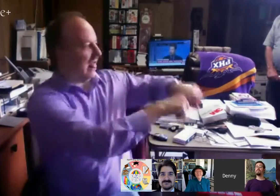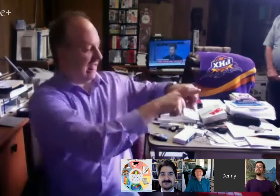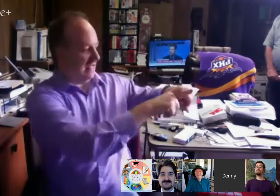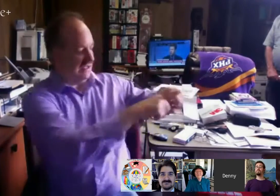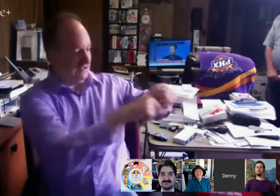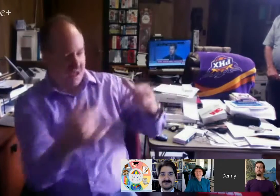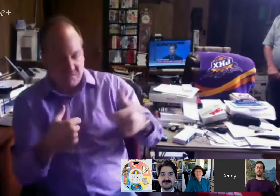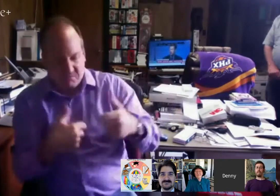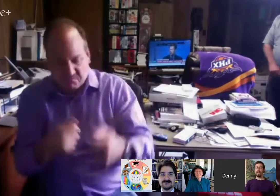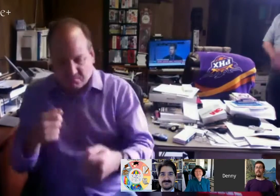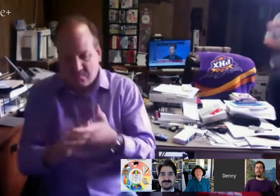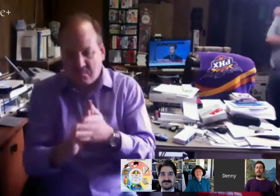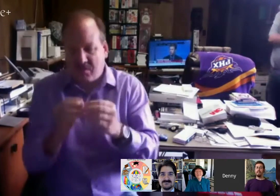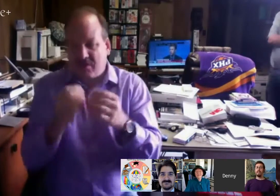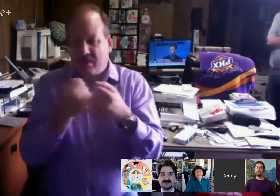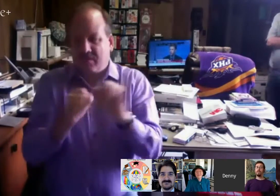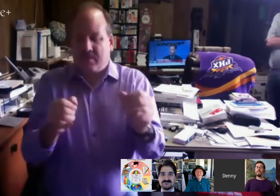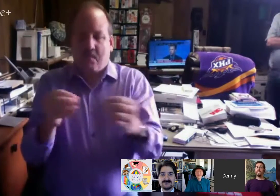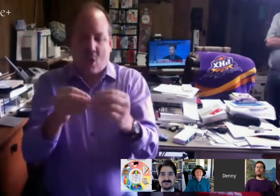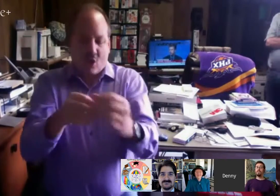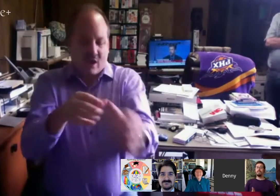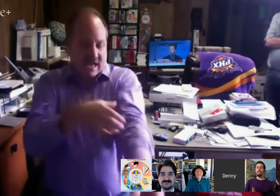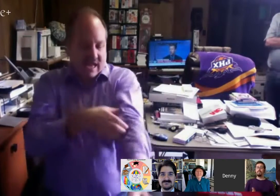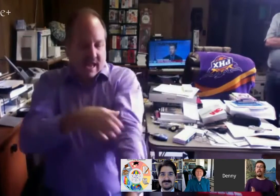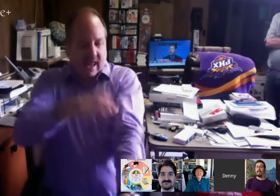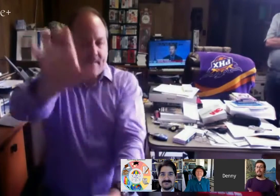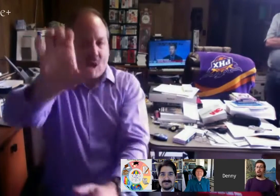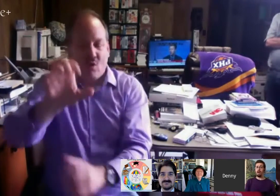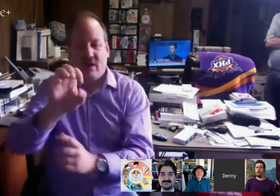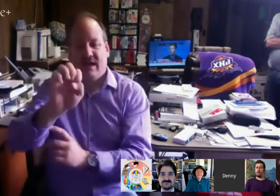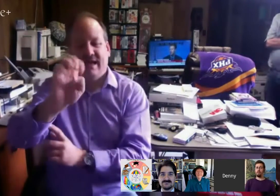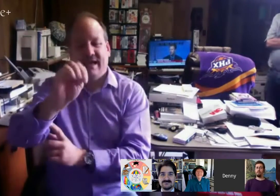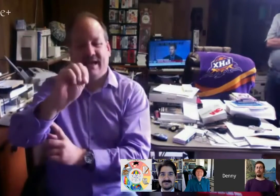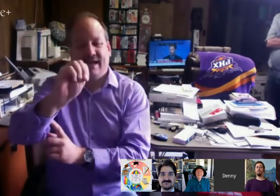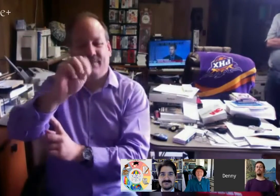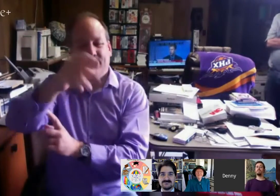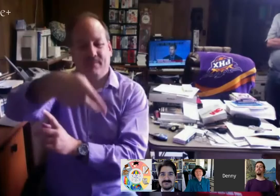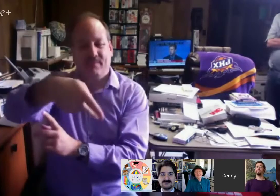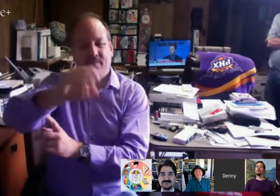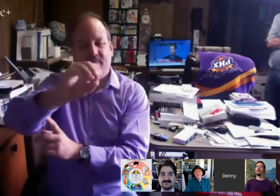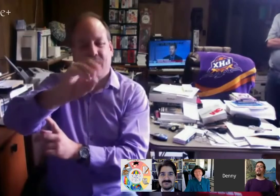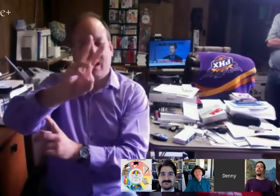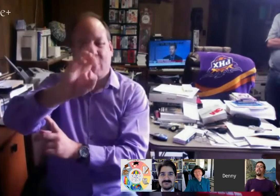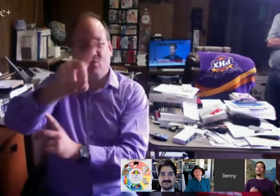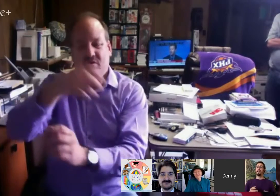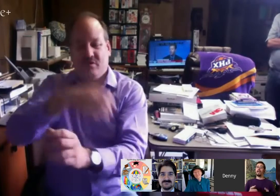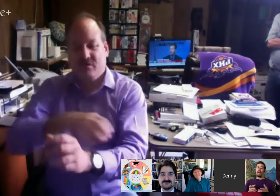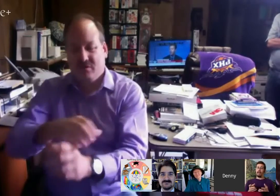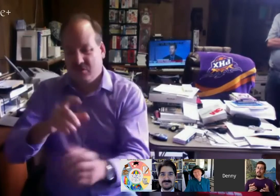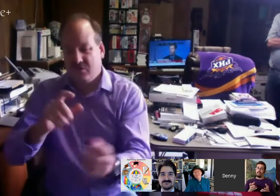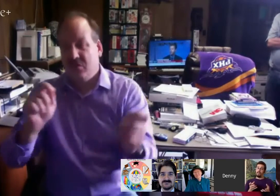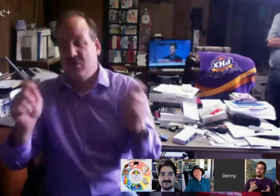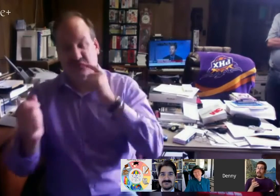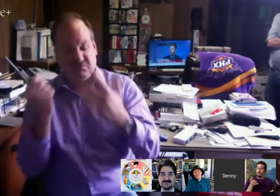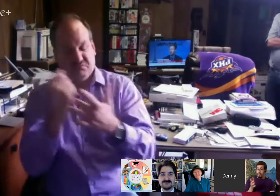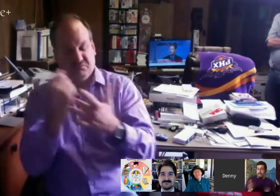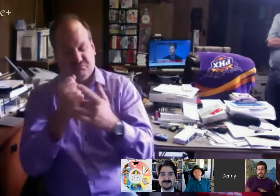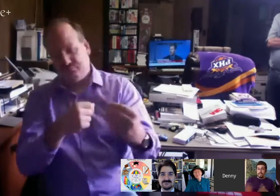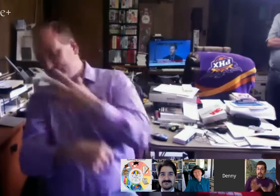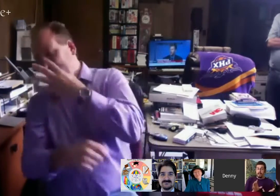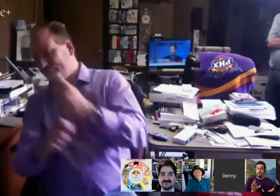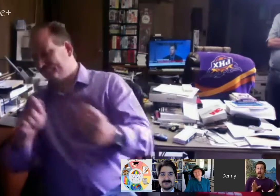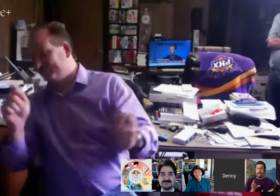self-reliant. And they don't need to be dependent on other people. And so